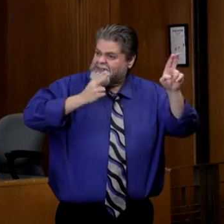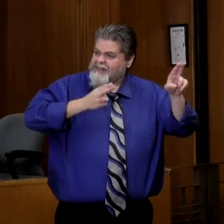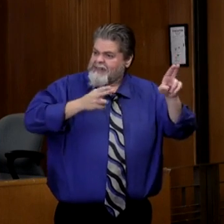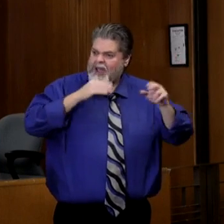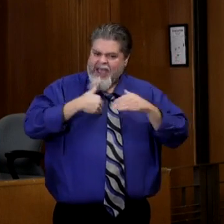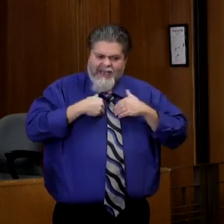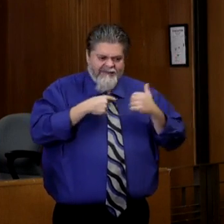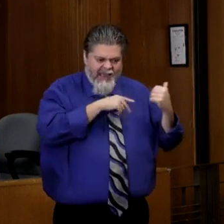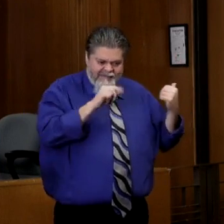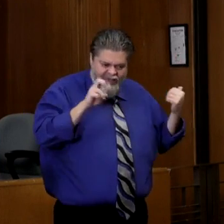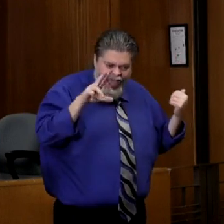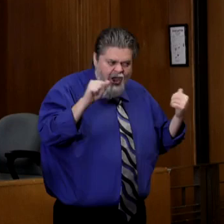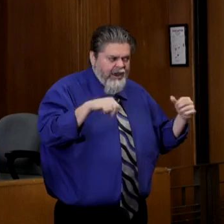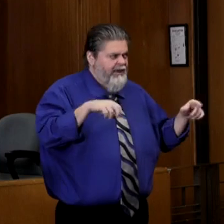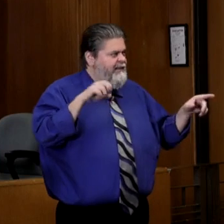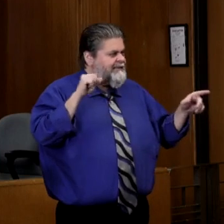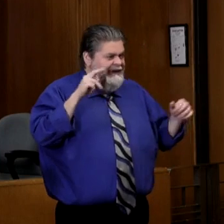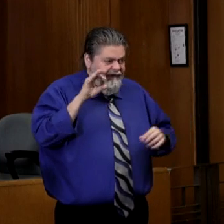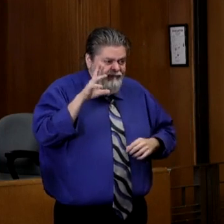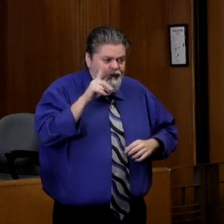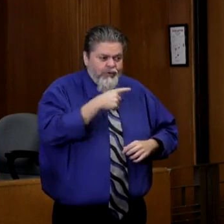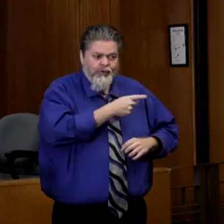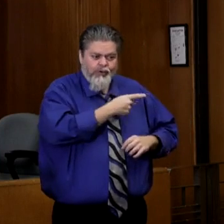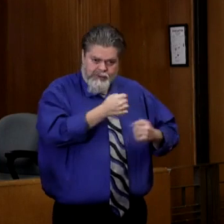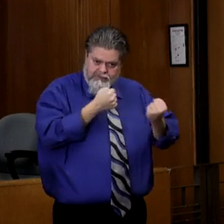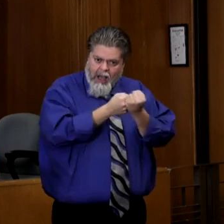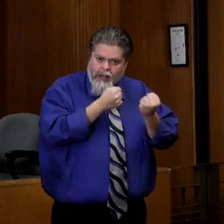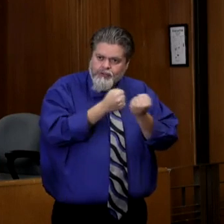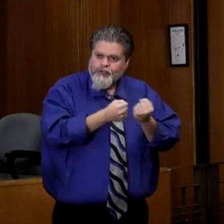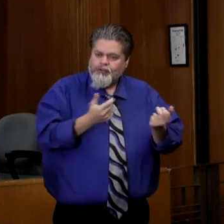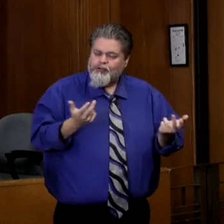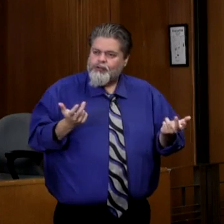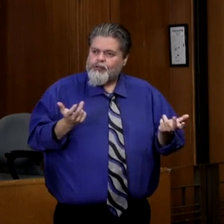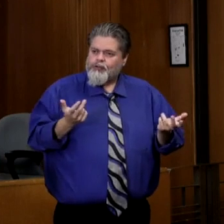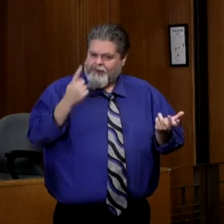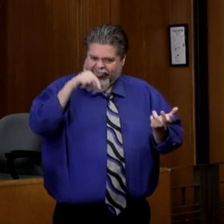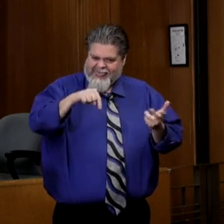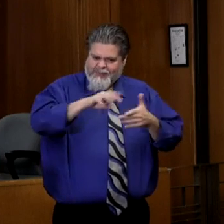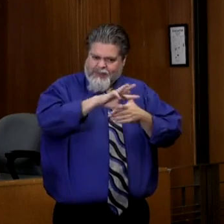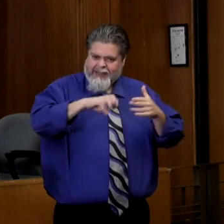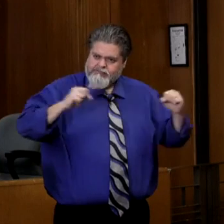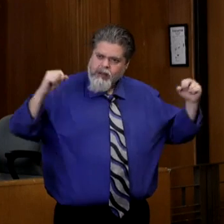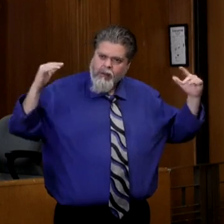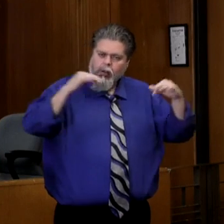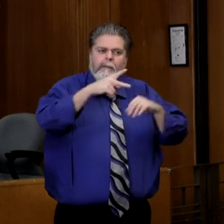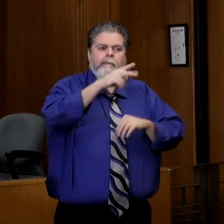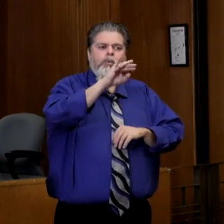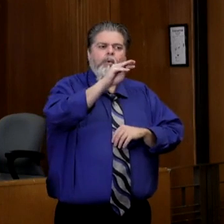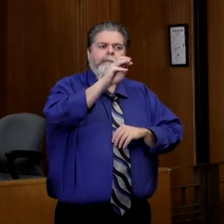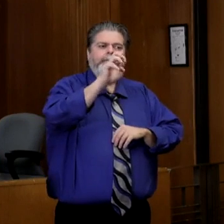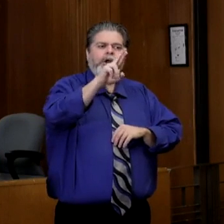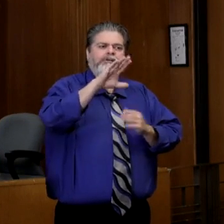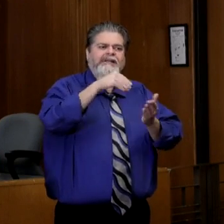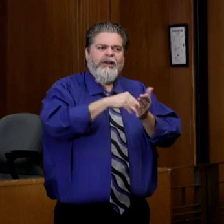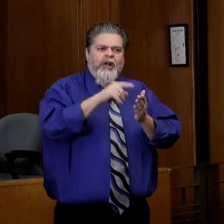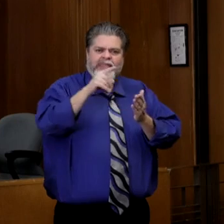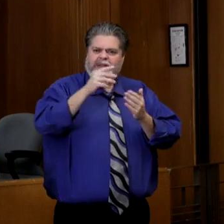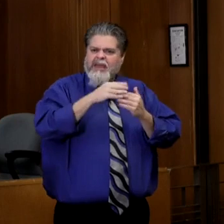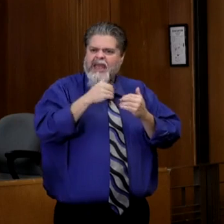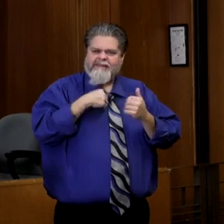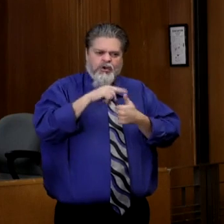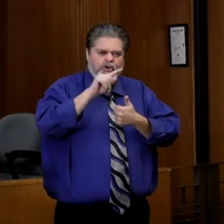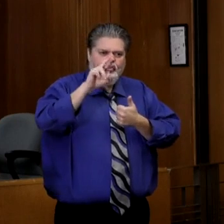Vera, Sanford, maybe are sponsoring that this coming up weekend at the Career Center. I mean, they're expected, it's like a trade show